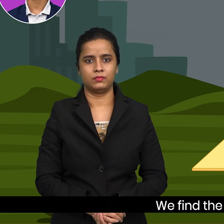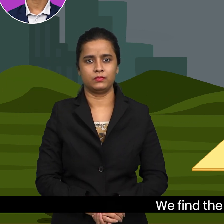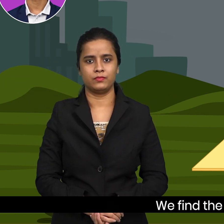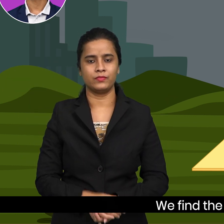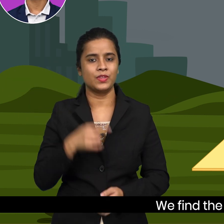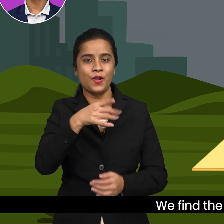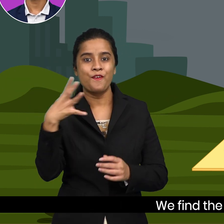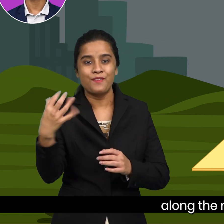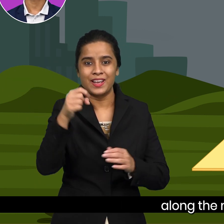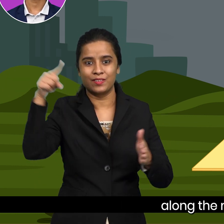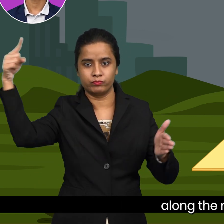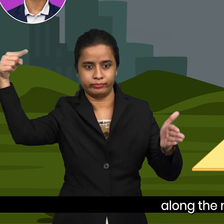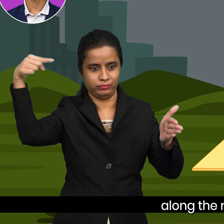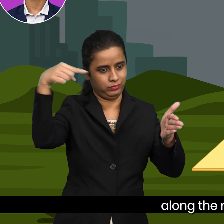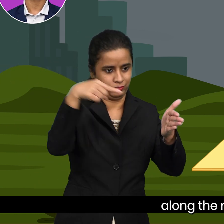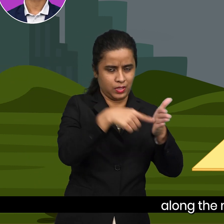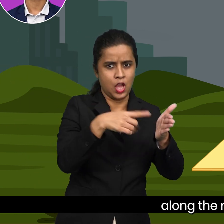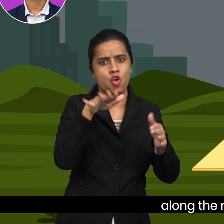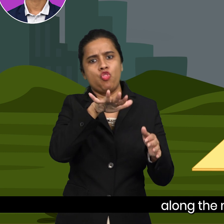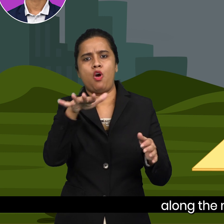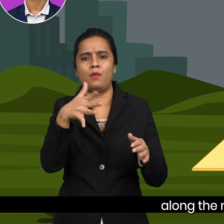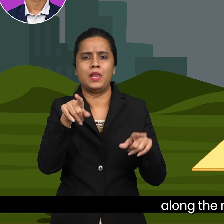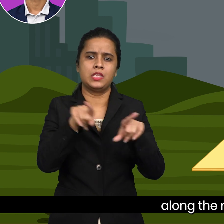We find the reflected ray along the normal itself.